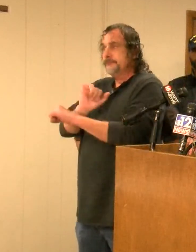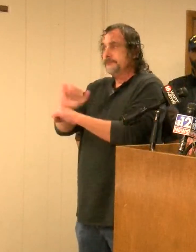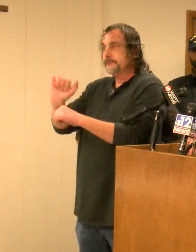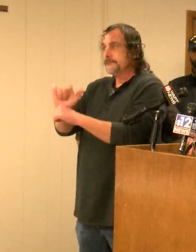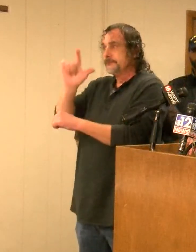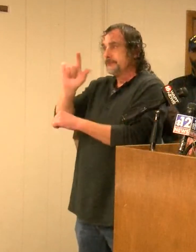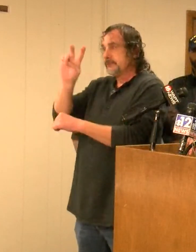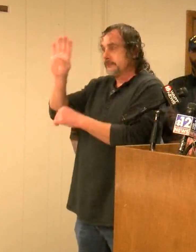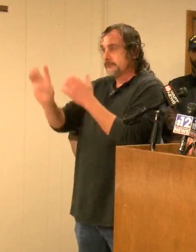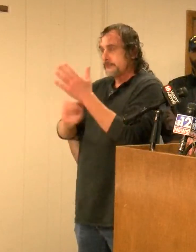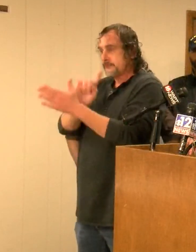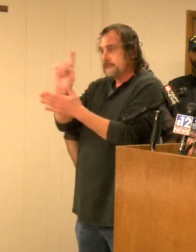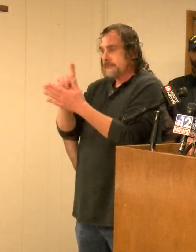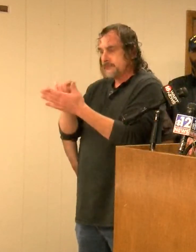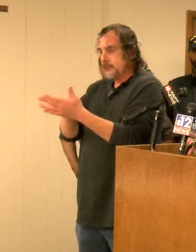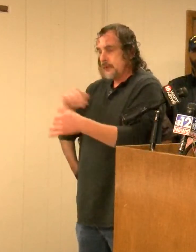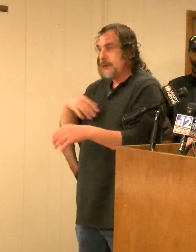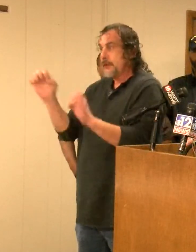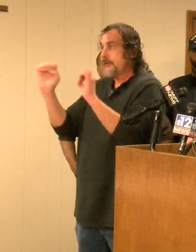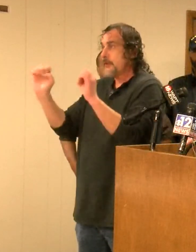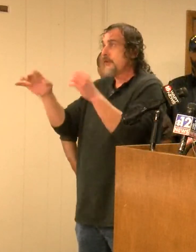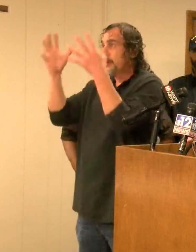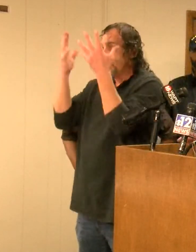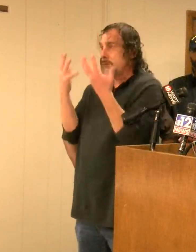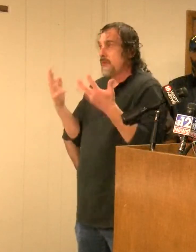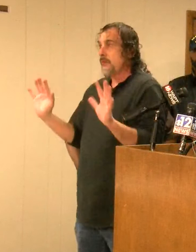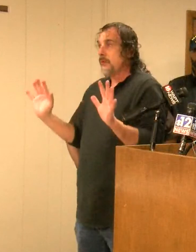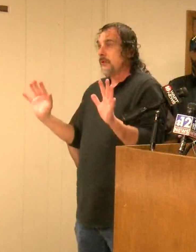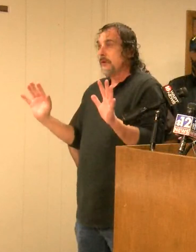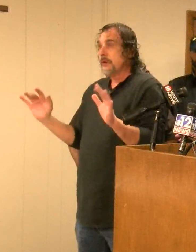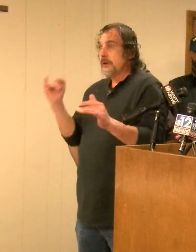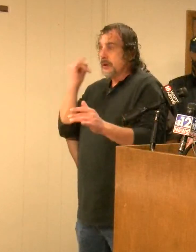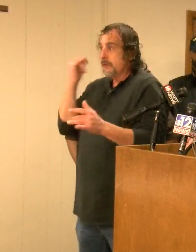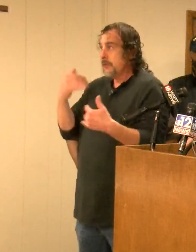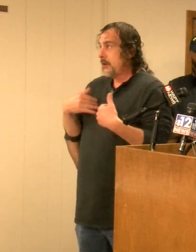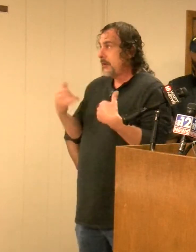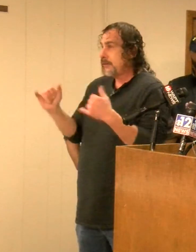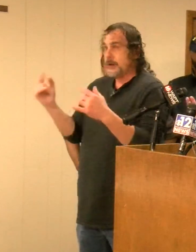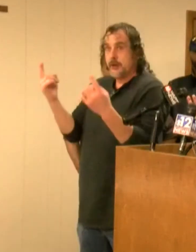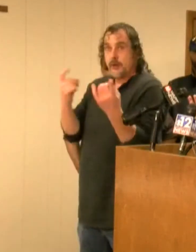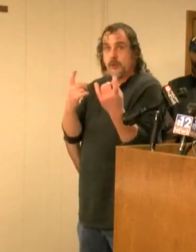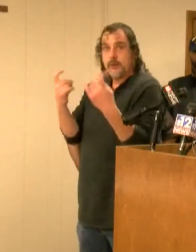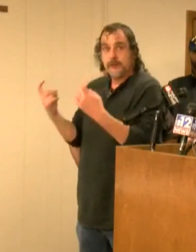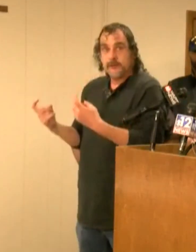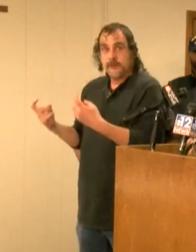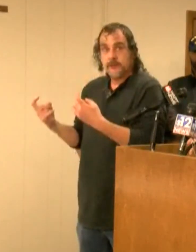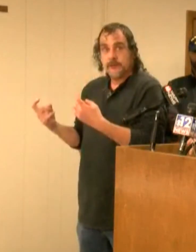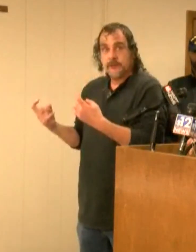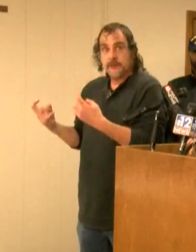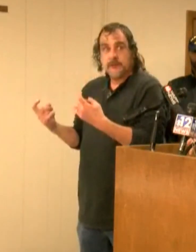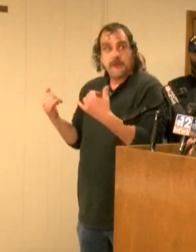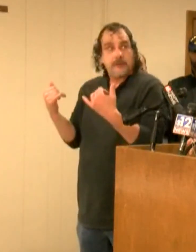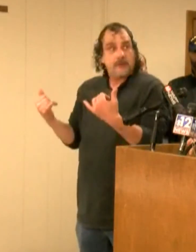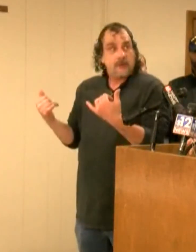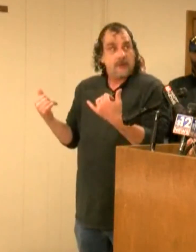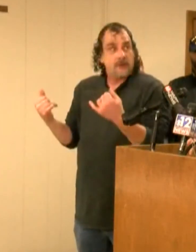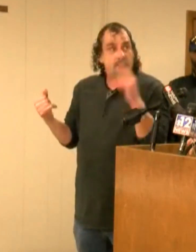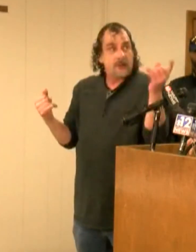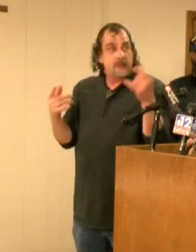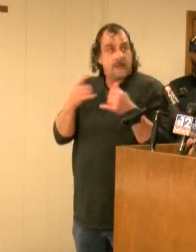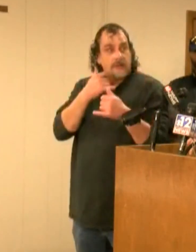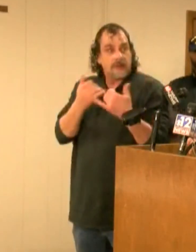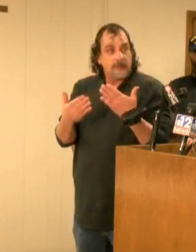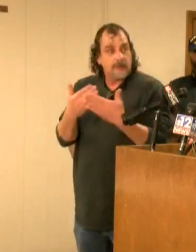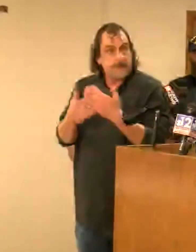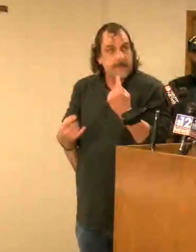working 24 hours until this emergency is over. So if y'all have any questions for the field that's up here.